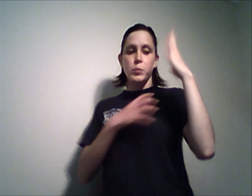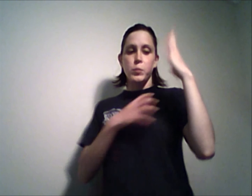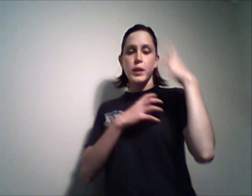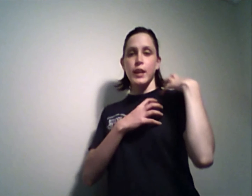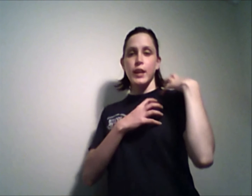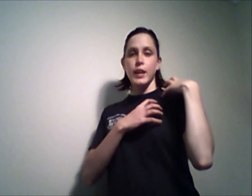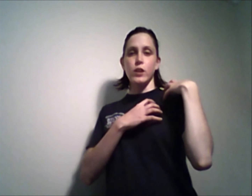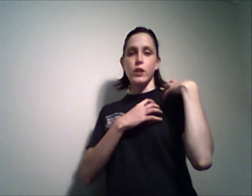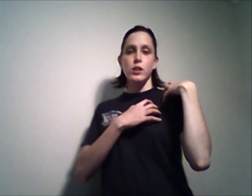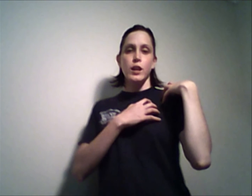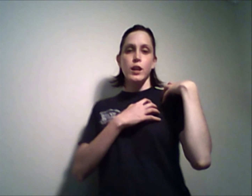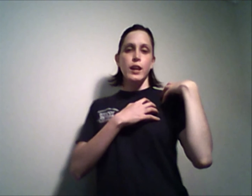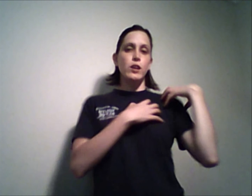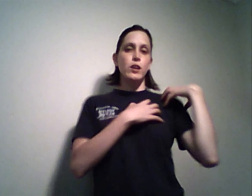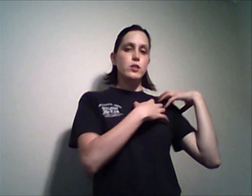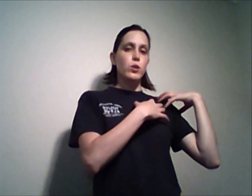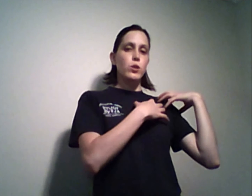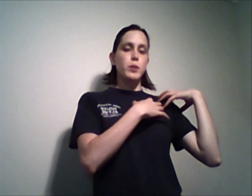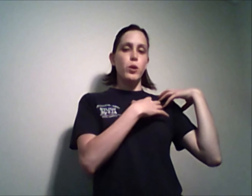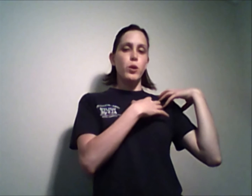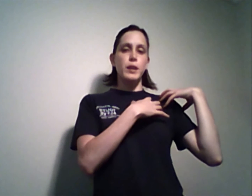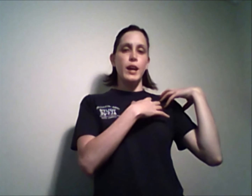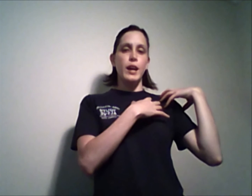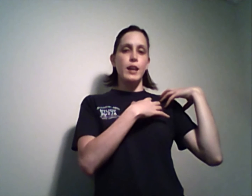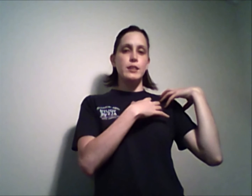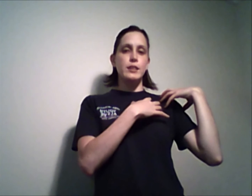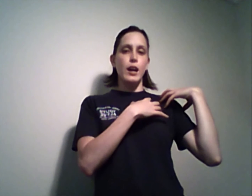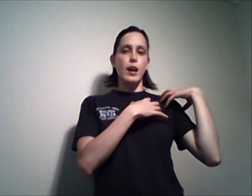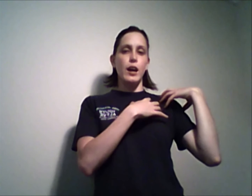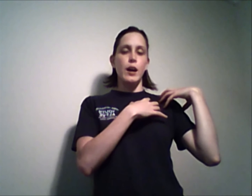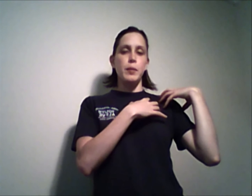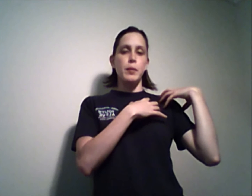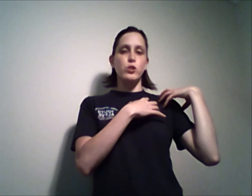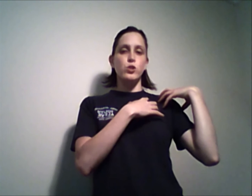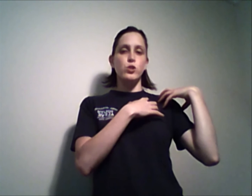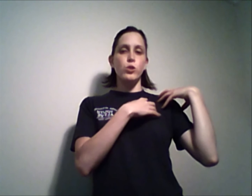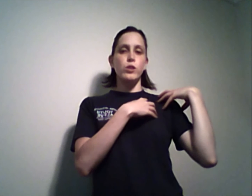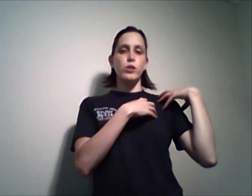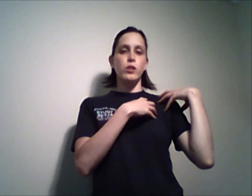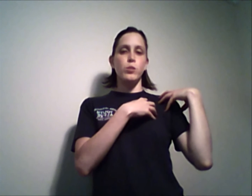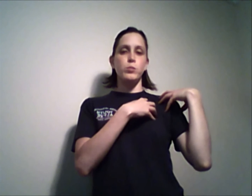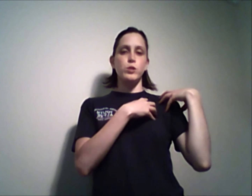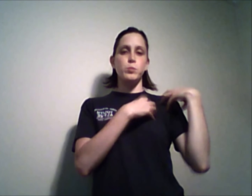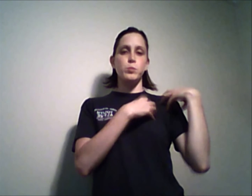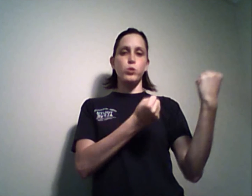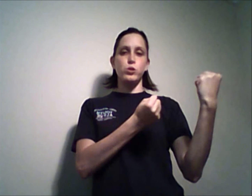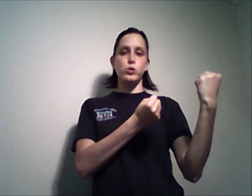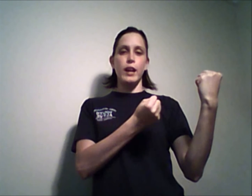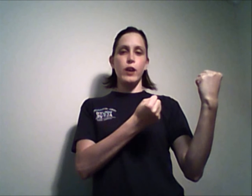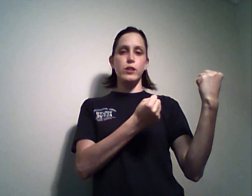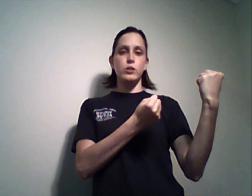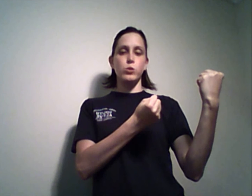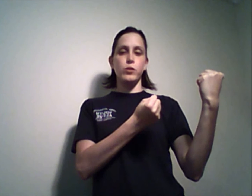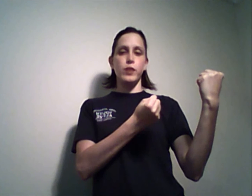Be healed. Healed is going to be open hands at your shoulder, and they're going to just pull straight out into a